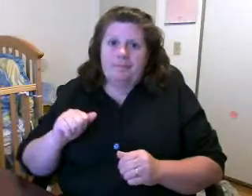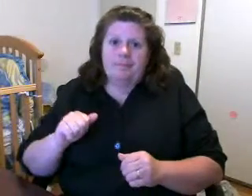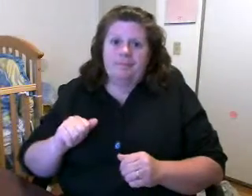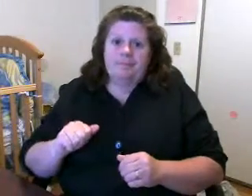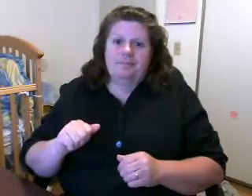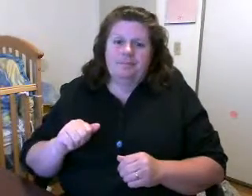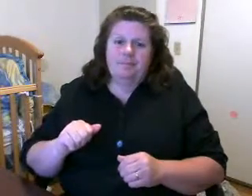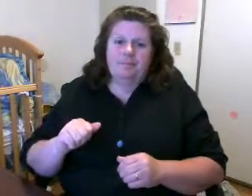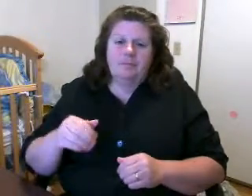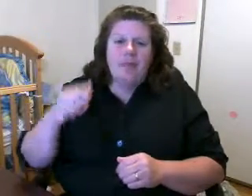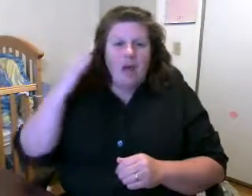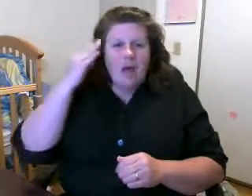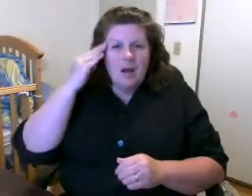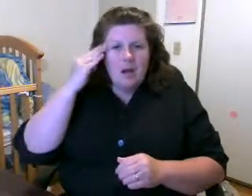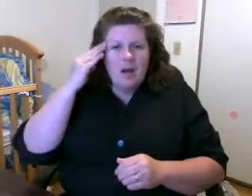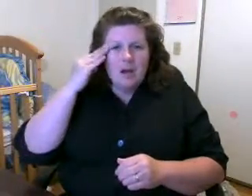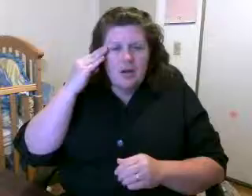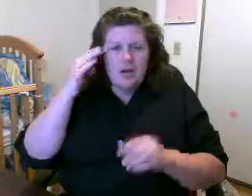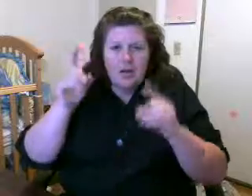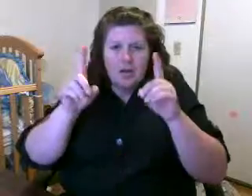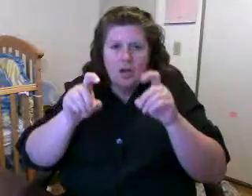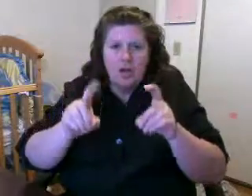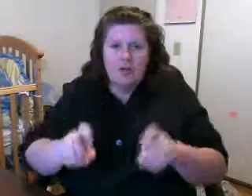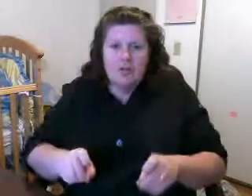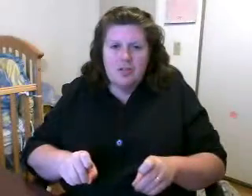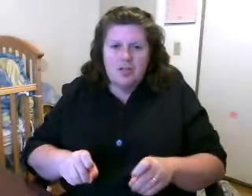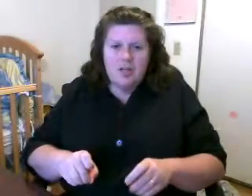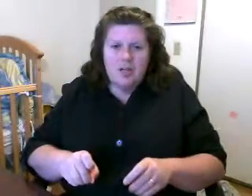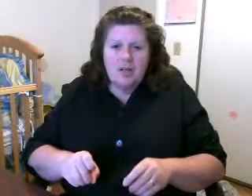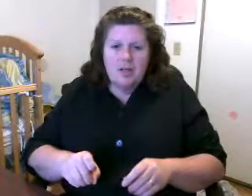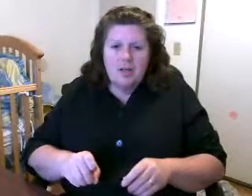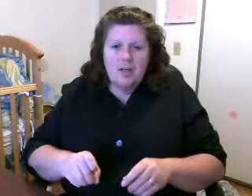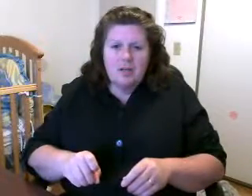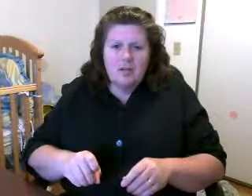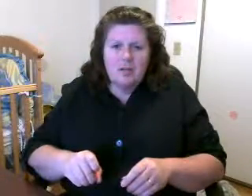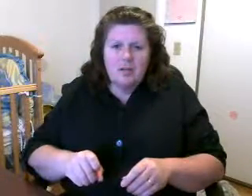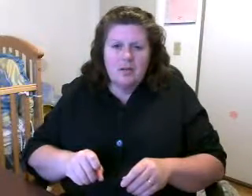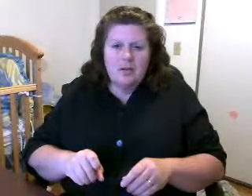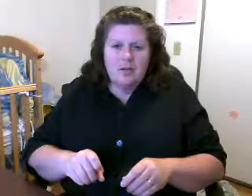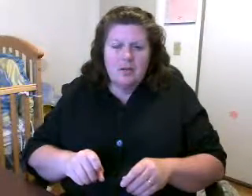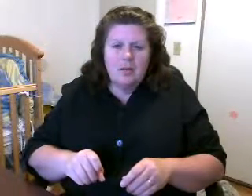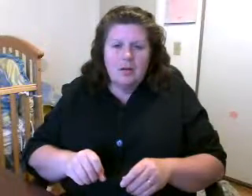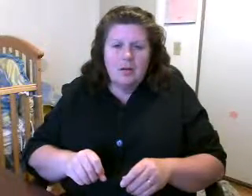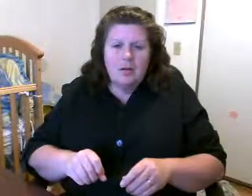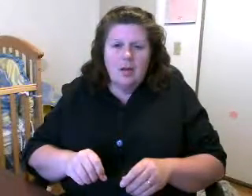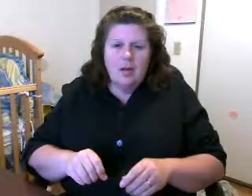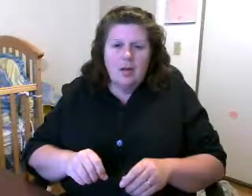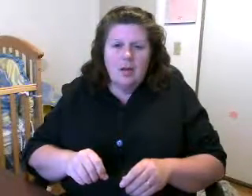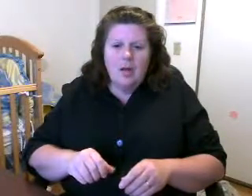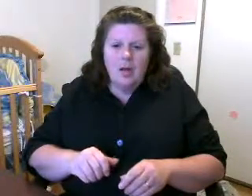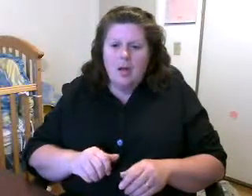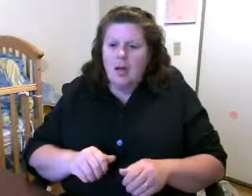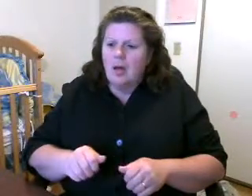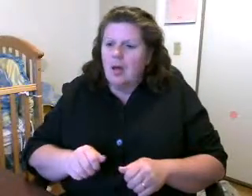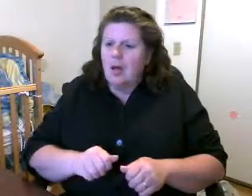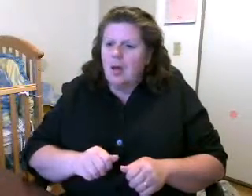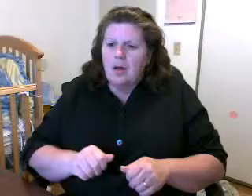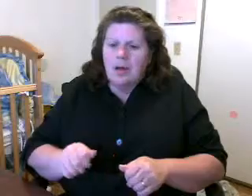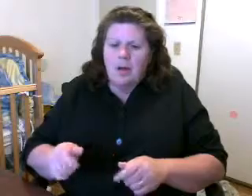to construct equivalent discourse in the target language while monitoring message comprehension and feedback to